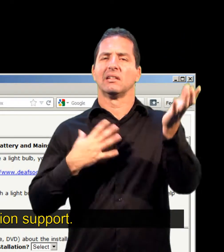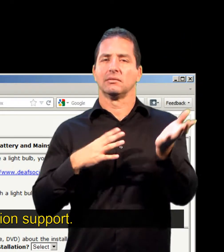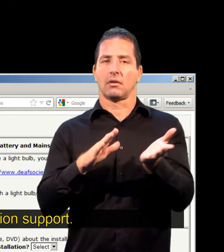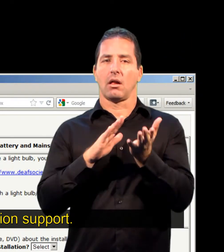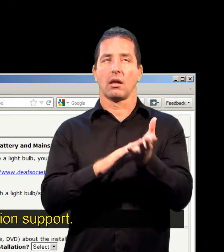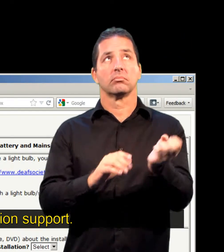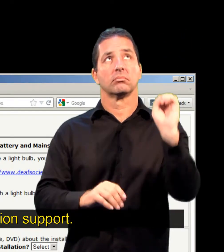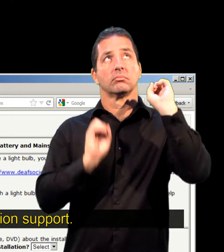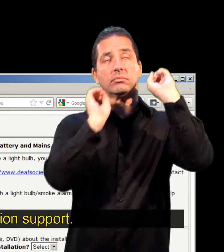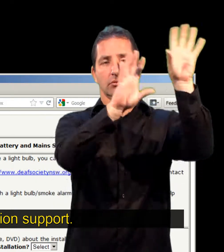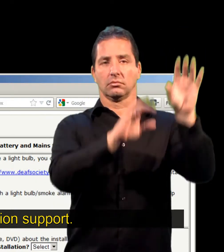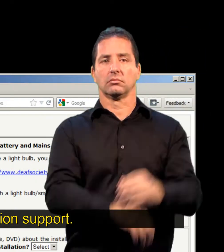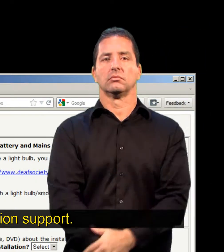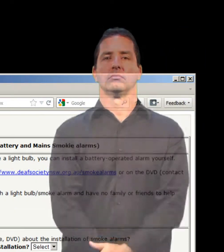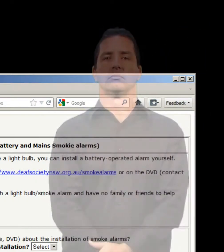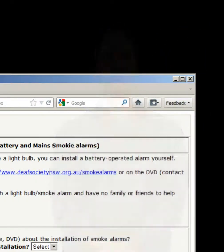Installation support.